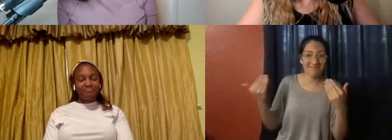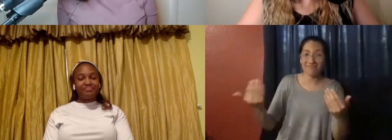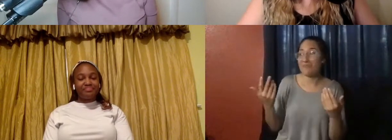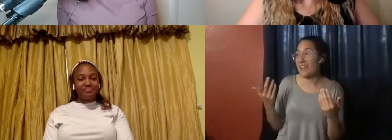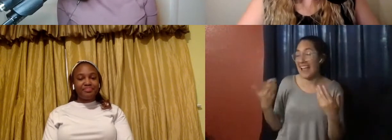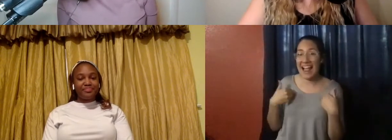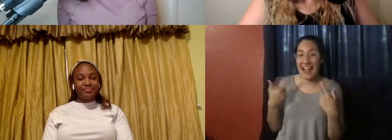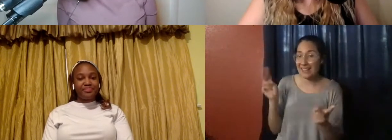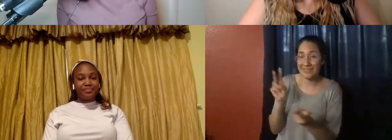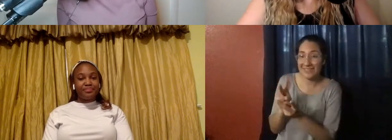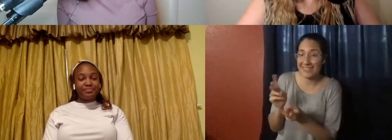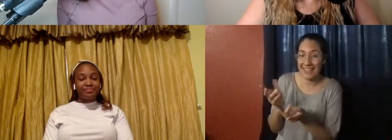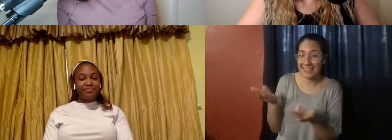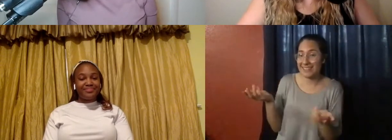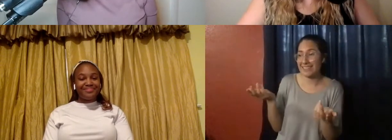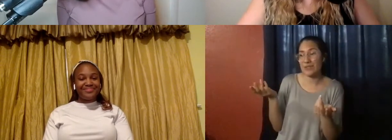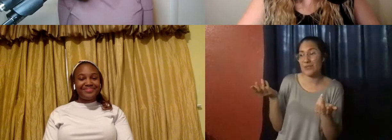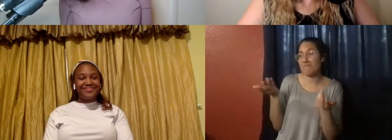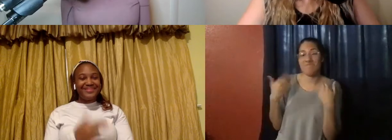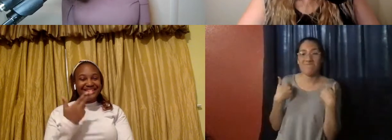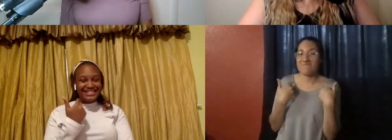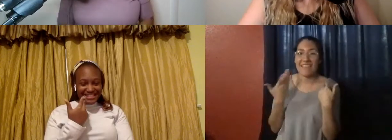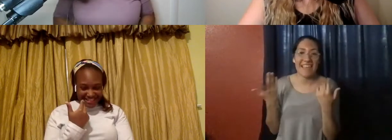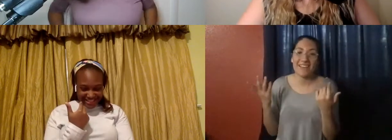you know, full bush tonight. Sorry, you know?